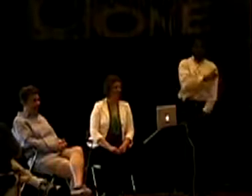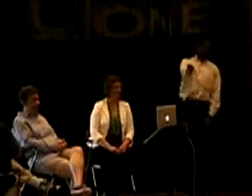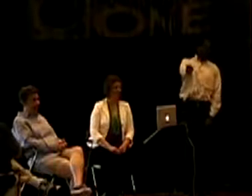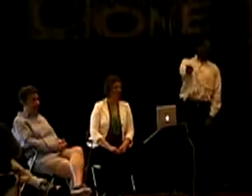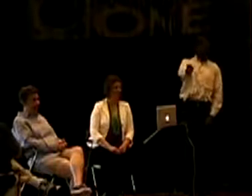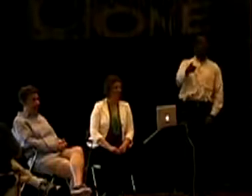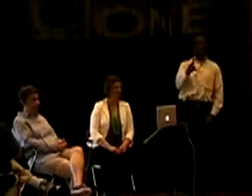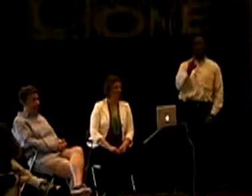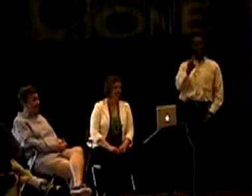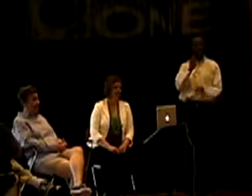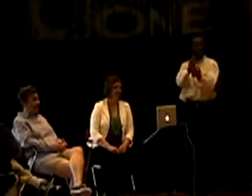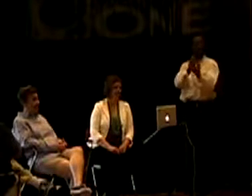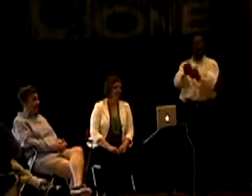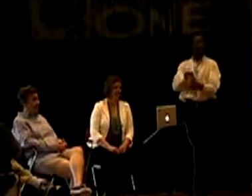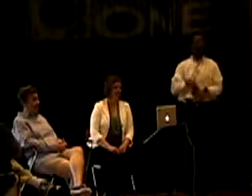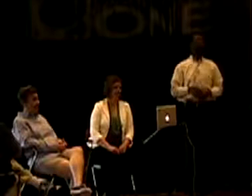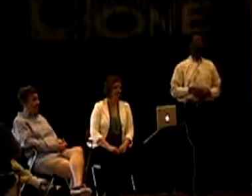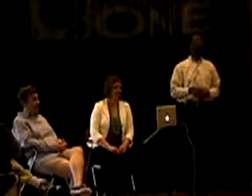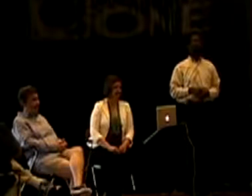So, right?